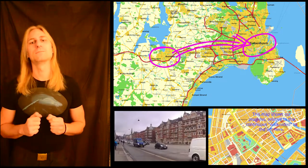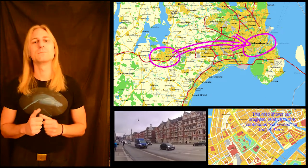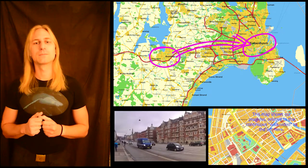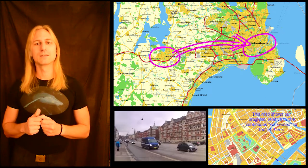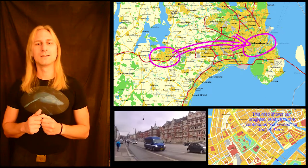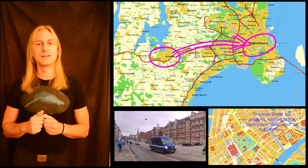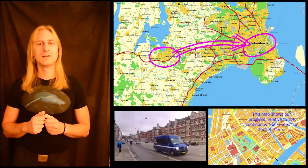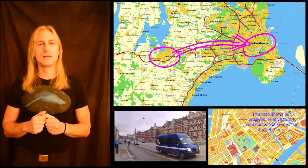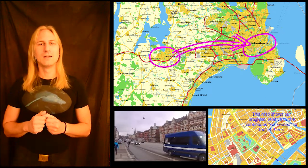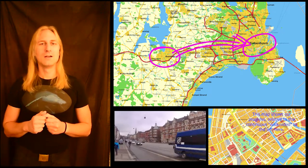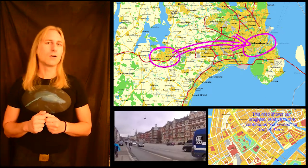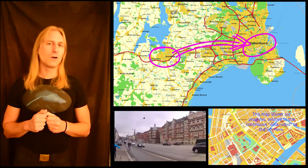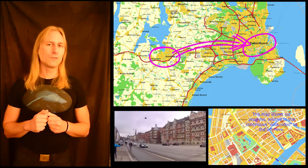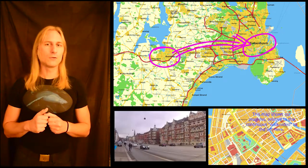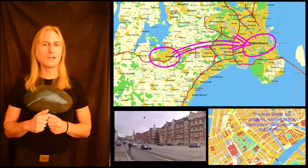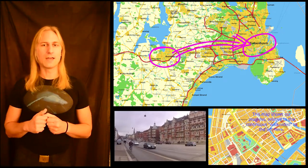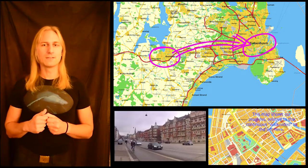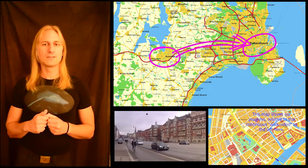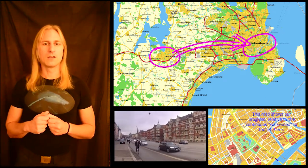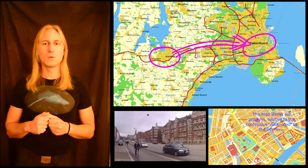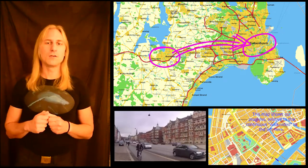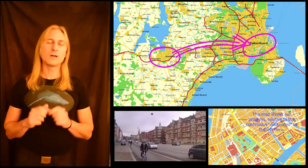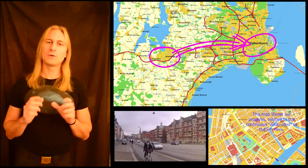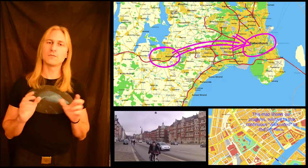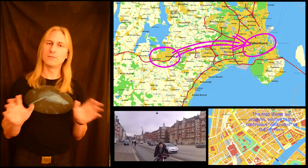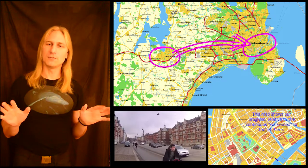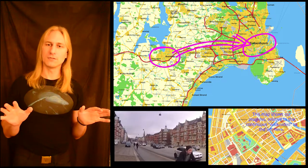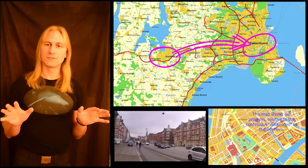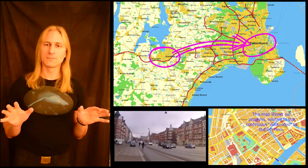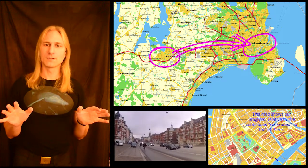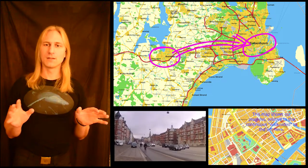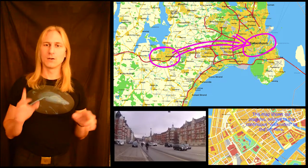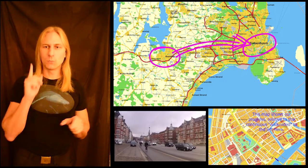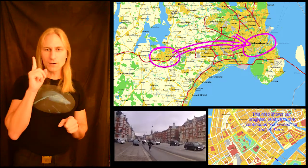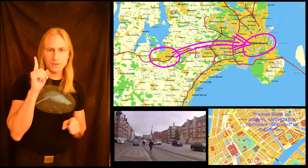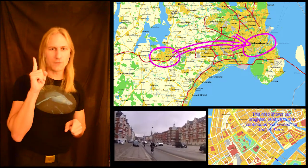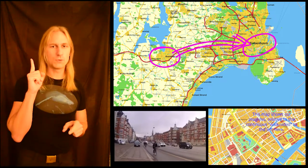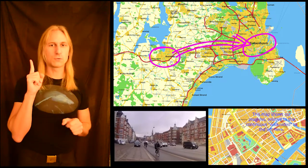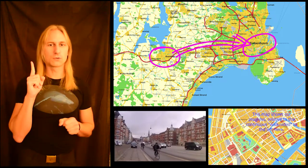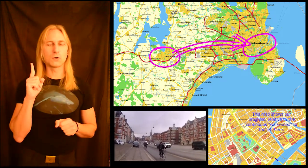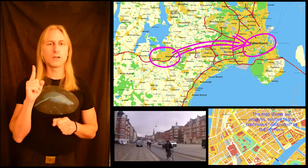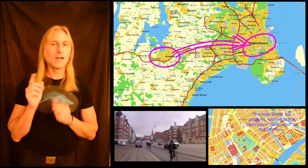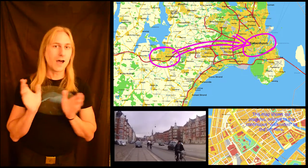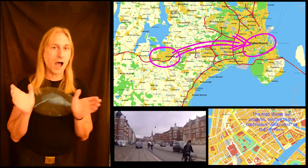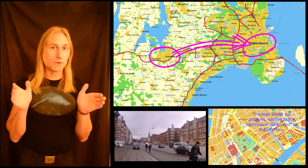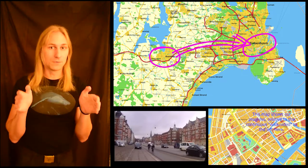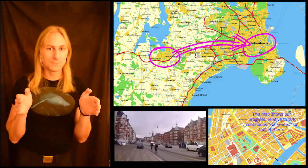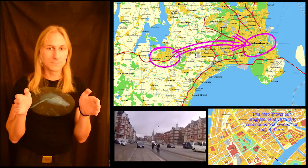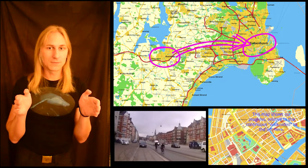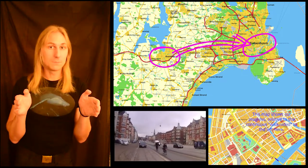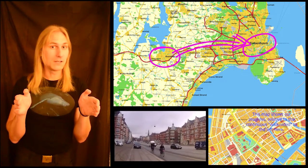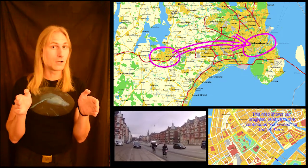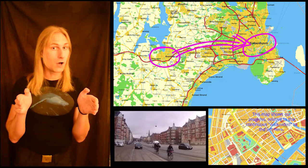city. On those lands were a number of villages, one of which was called